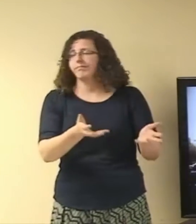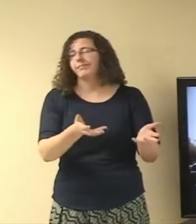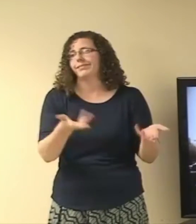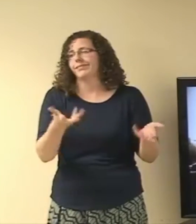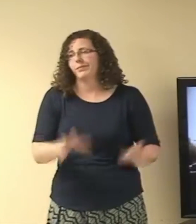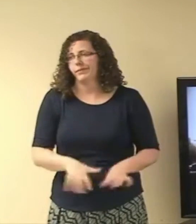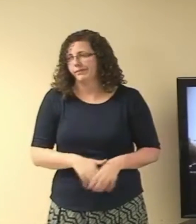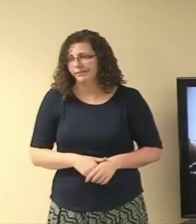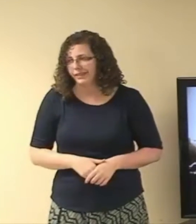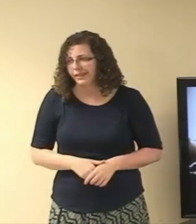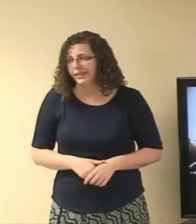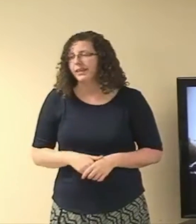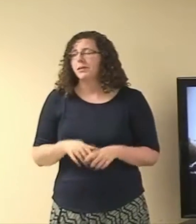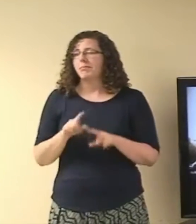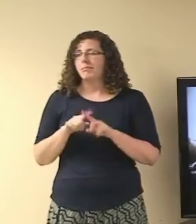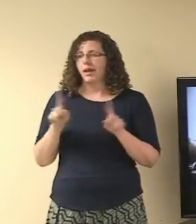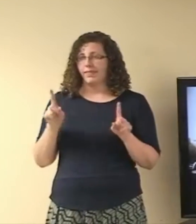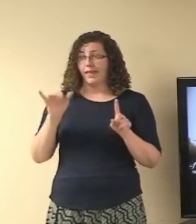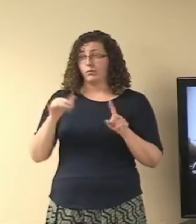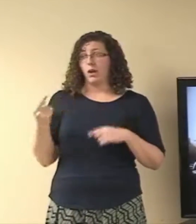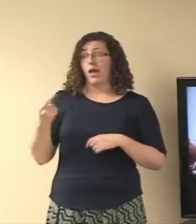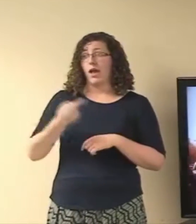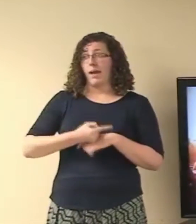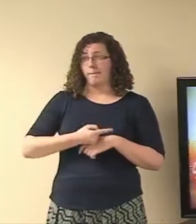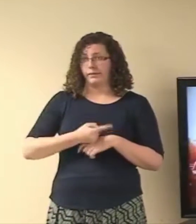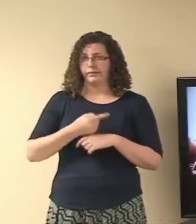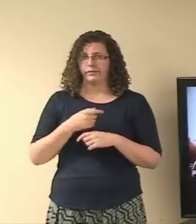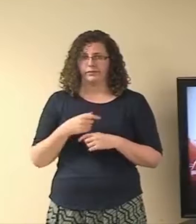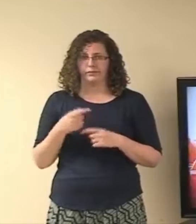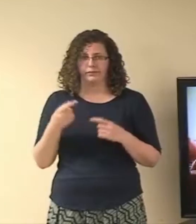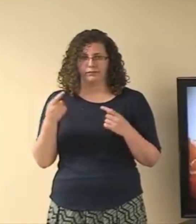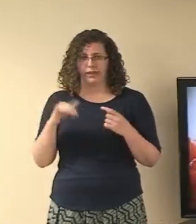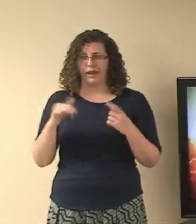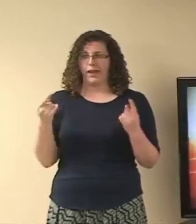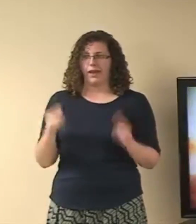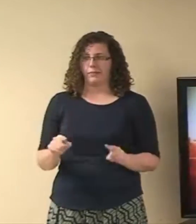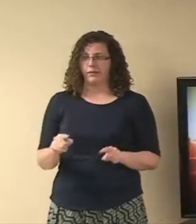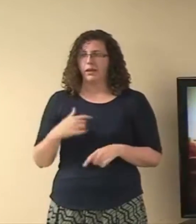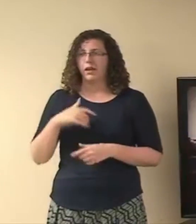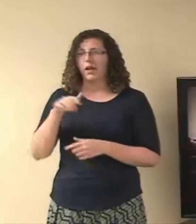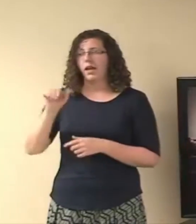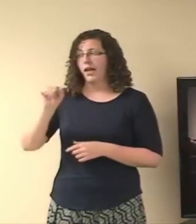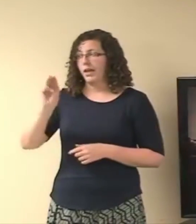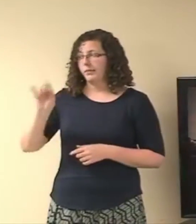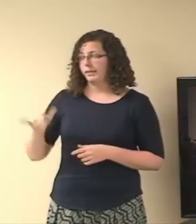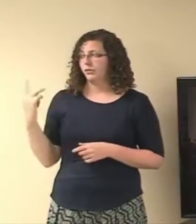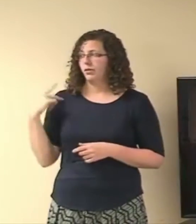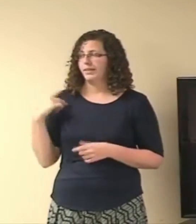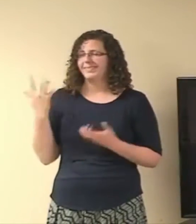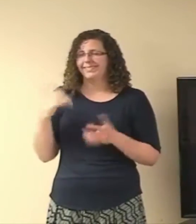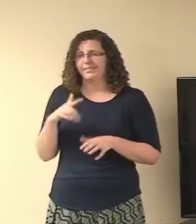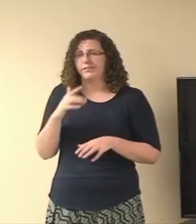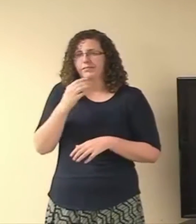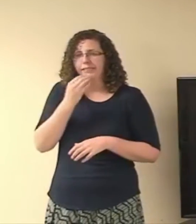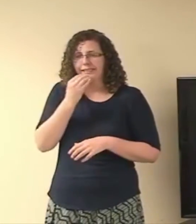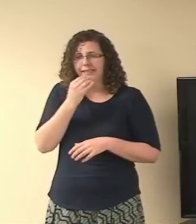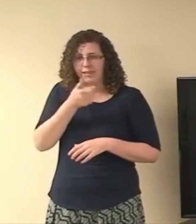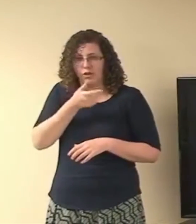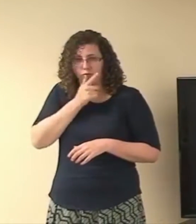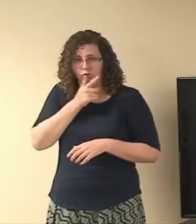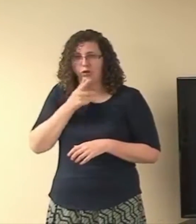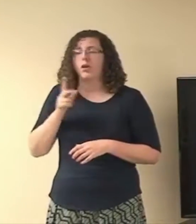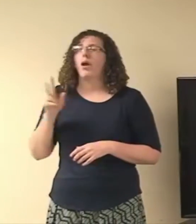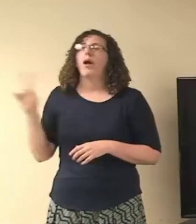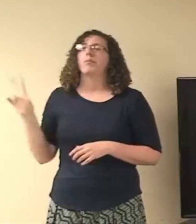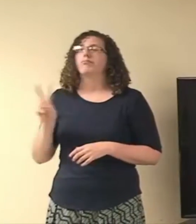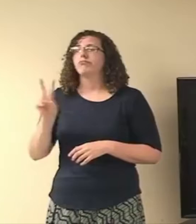know. But that's exactly what God had in mind. Amy and I had just eaten lunch at Dumplin's downtown Franklin, and we were walking to